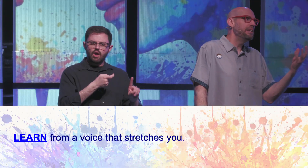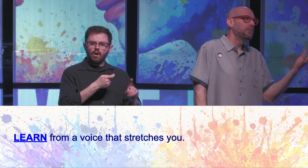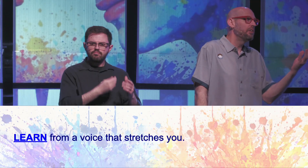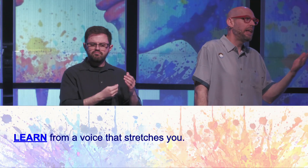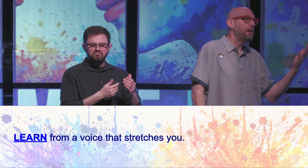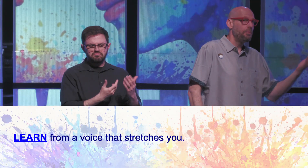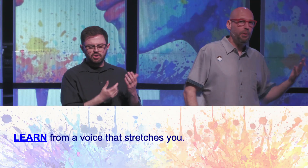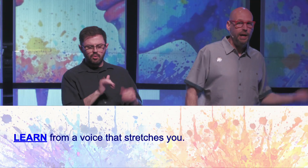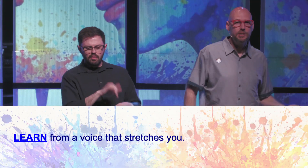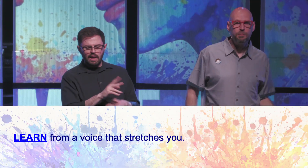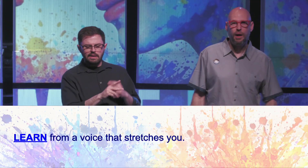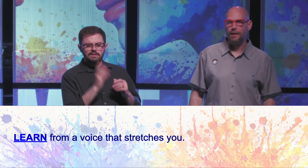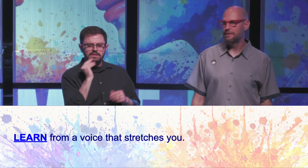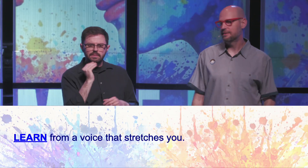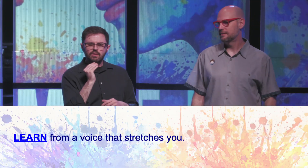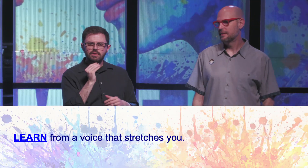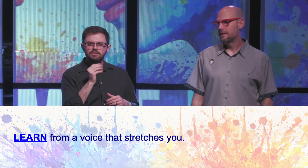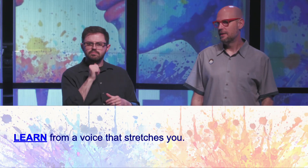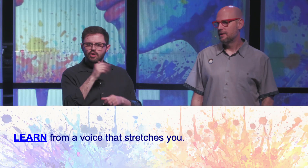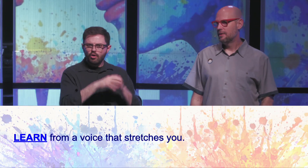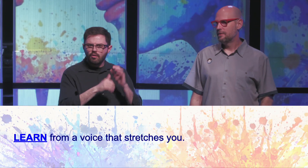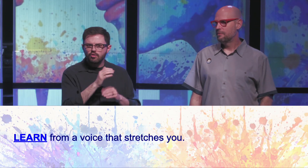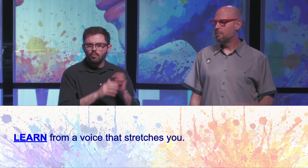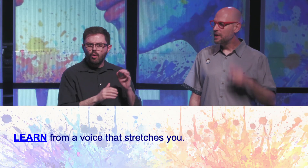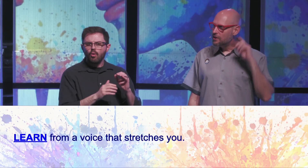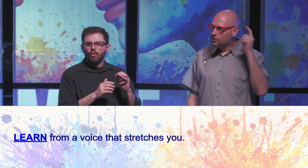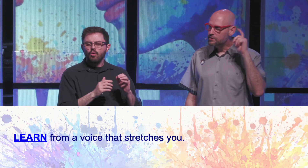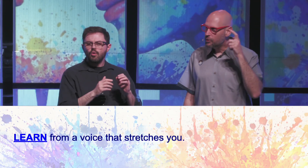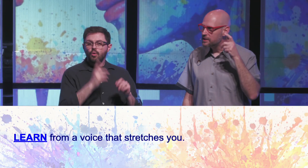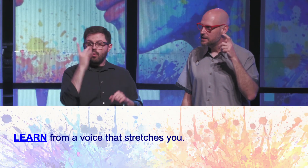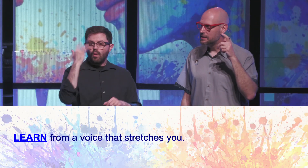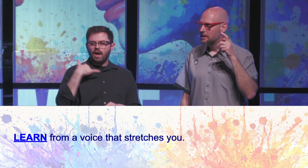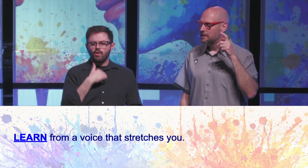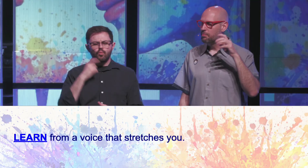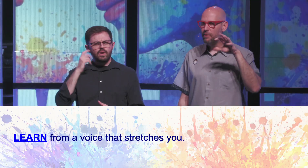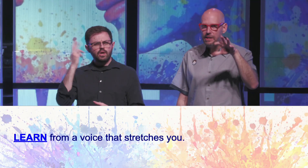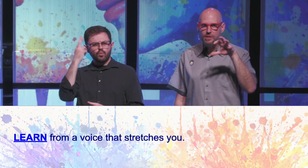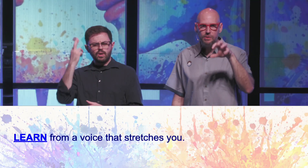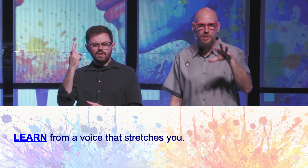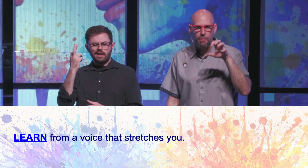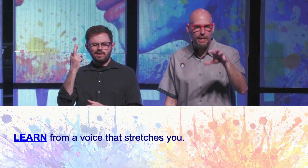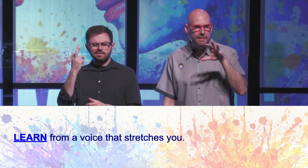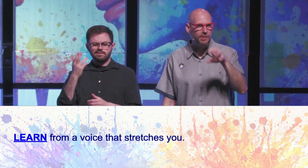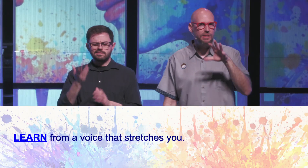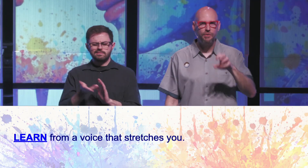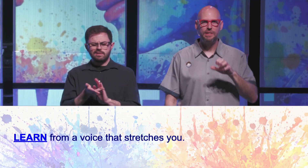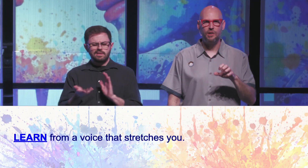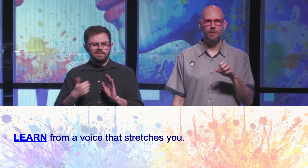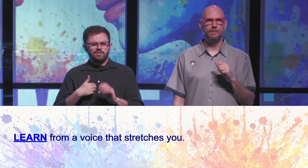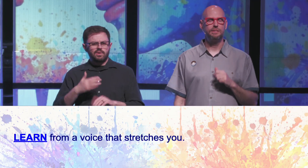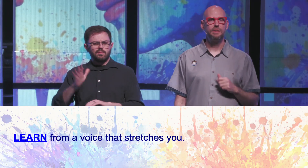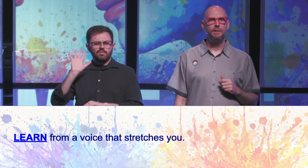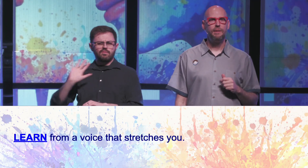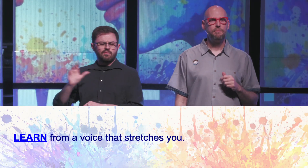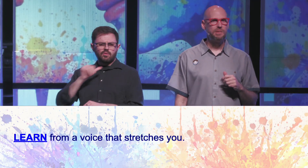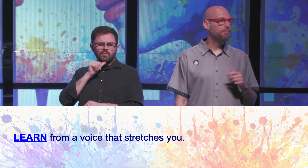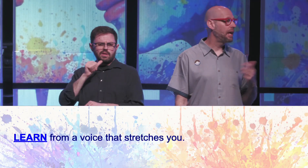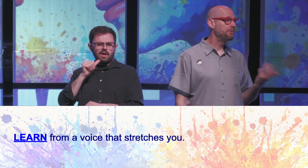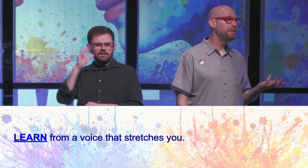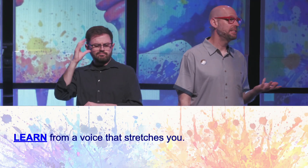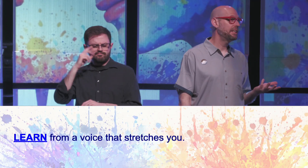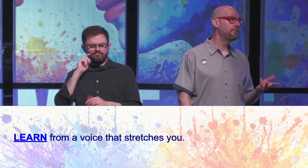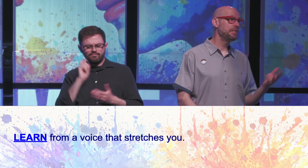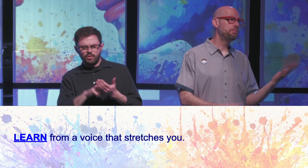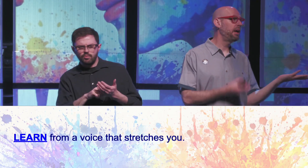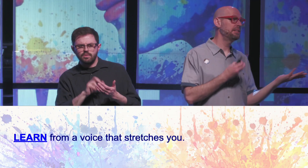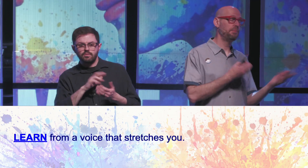where we learn like our blind spots. When we hear those voices that bring us to a space that are different than ours. Sometimes